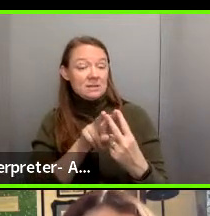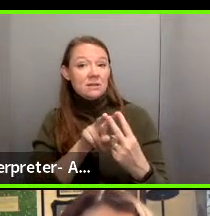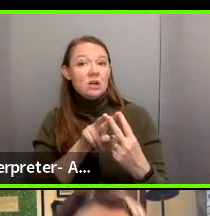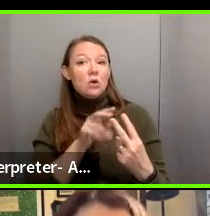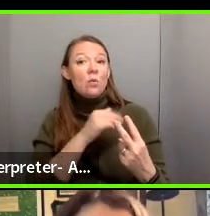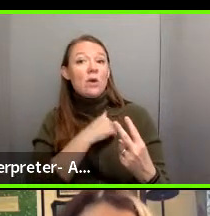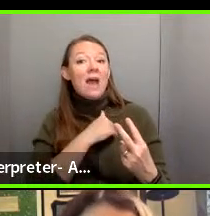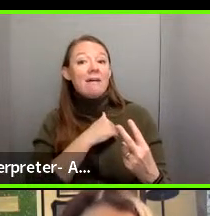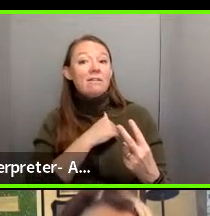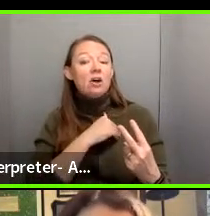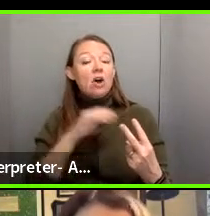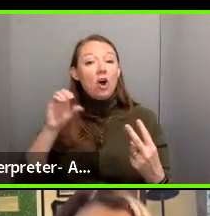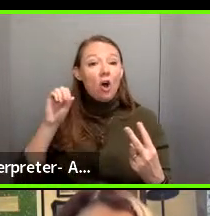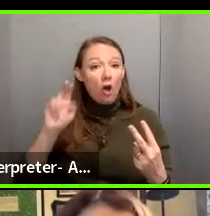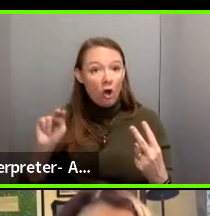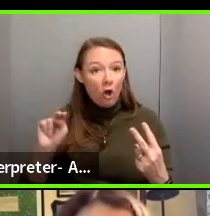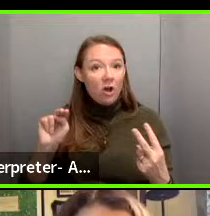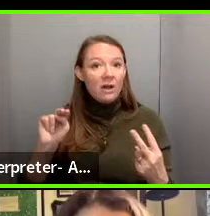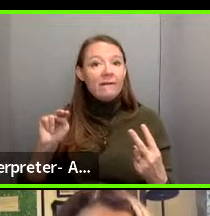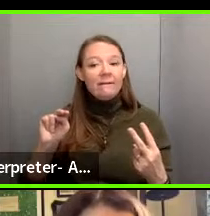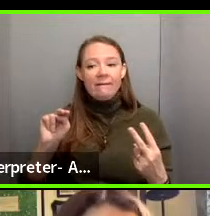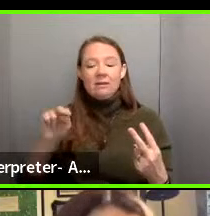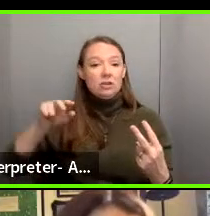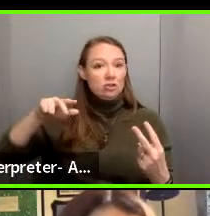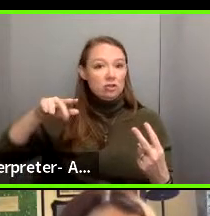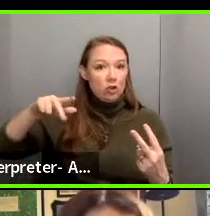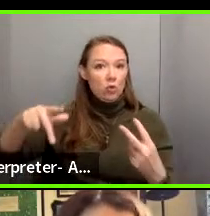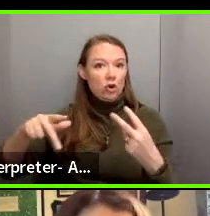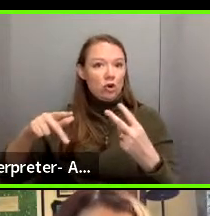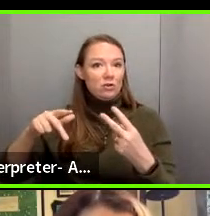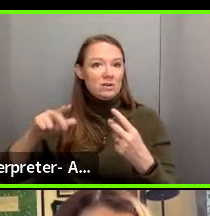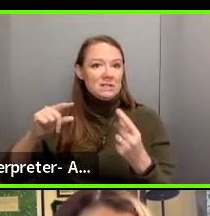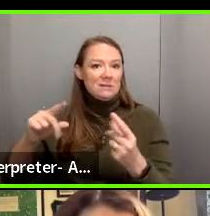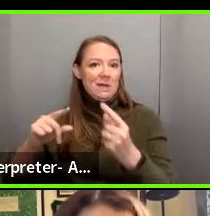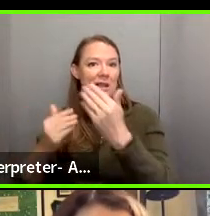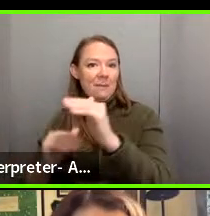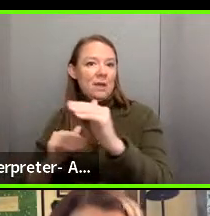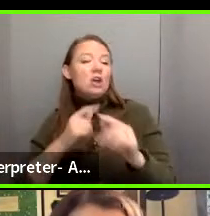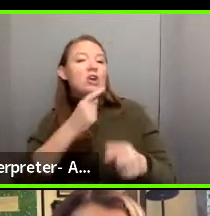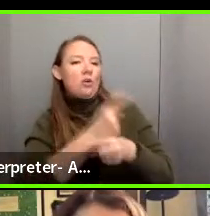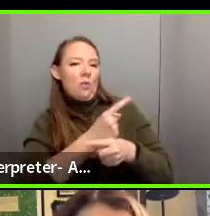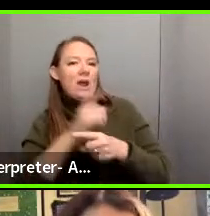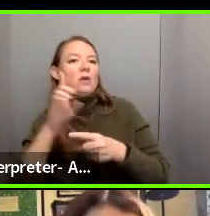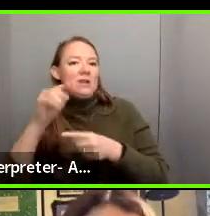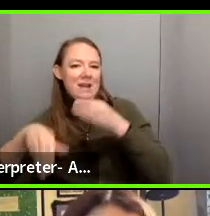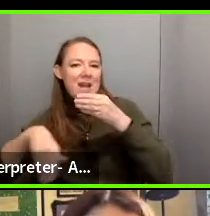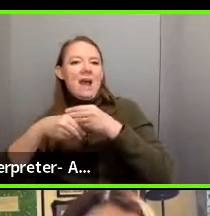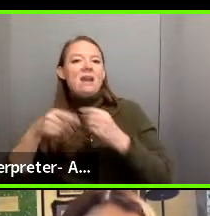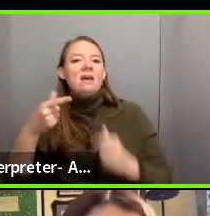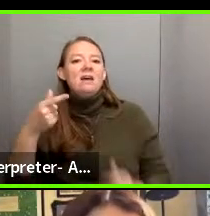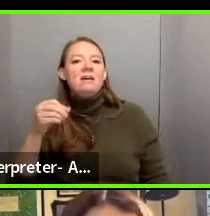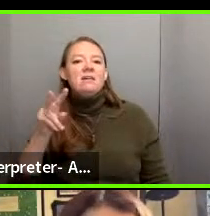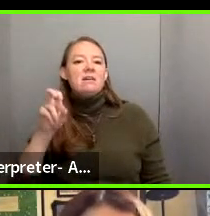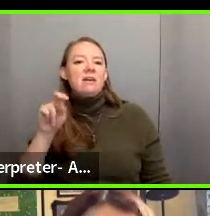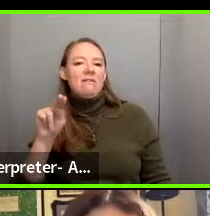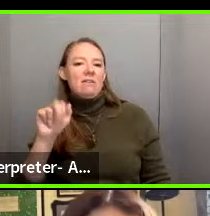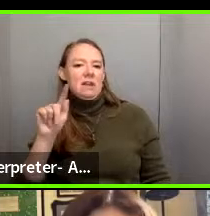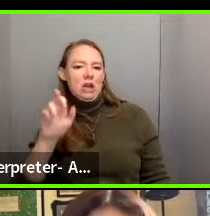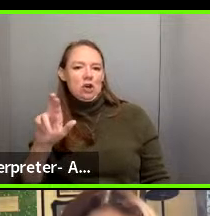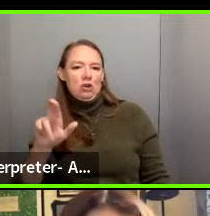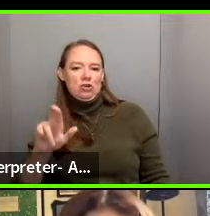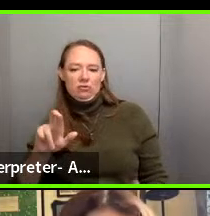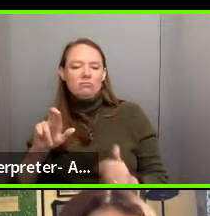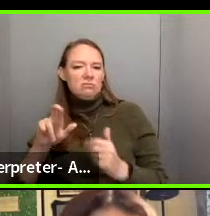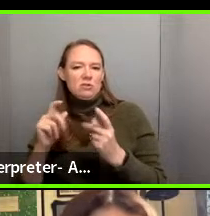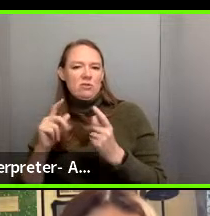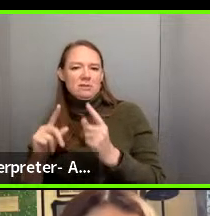on-vehicle limit to the speed. So you're correct that there's a governor on it. And then the the issues that